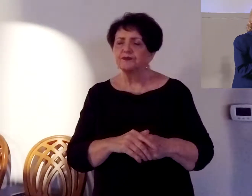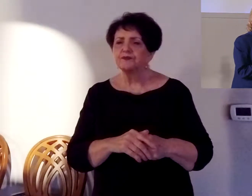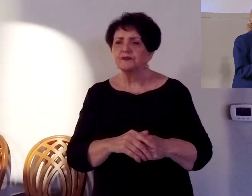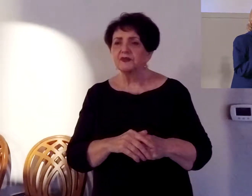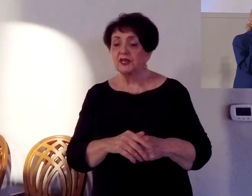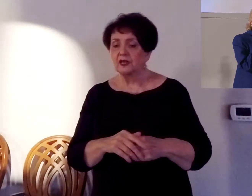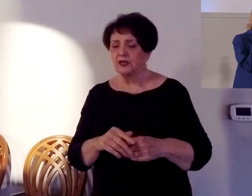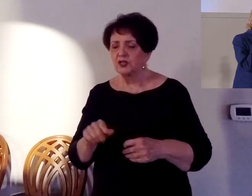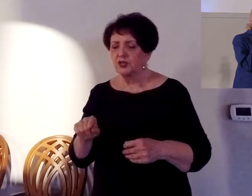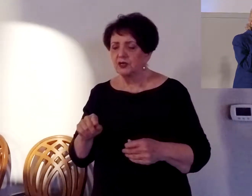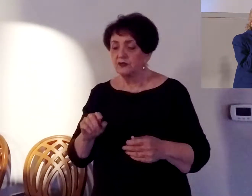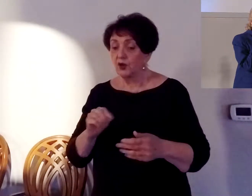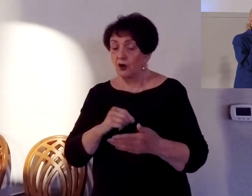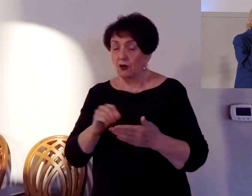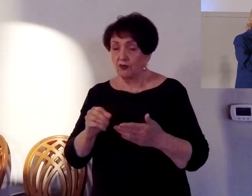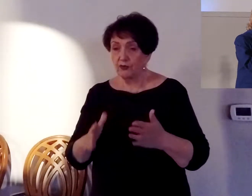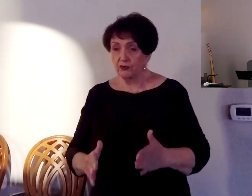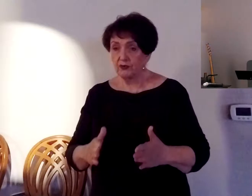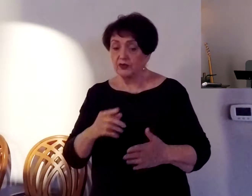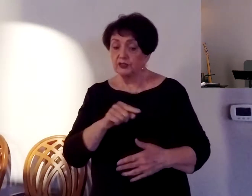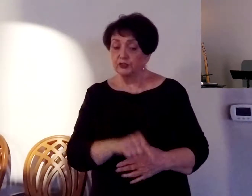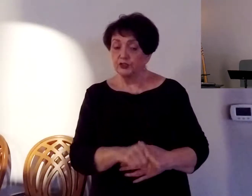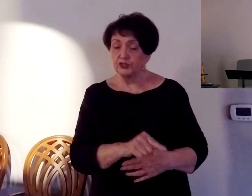is tracing the